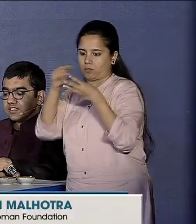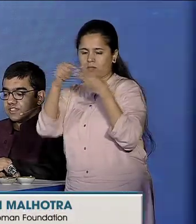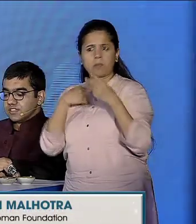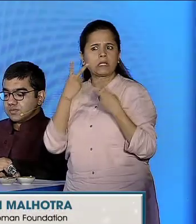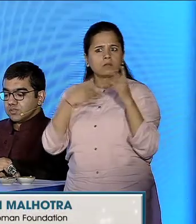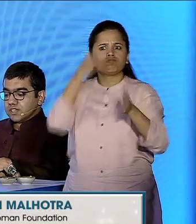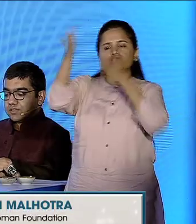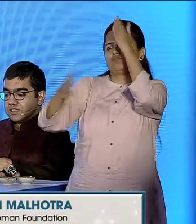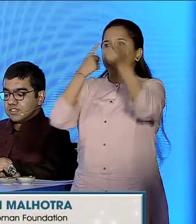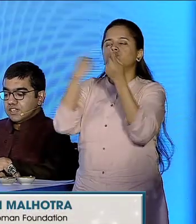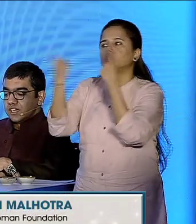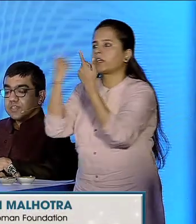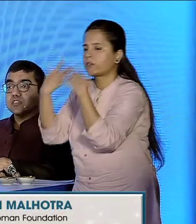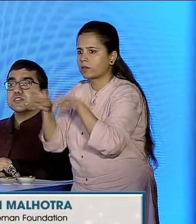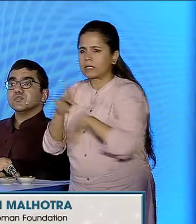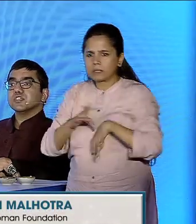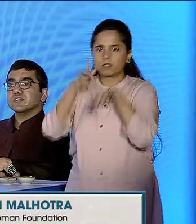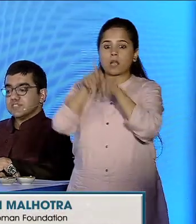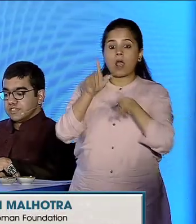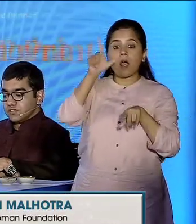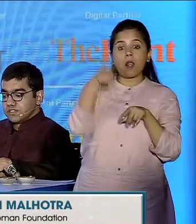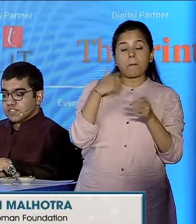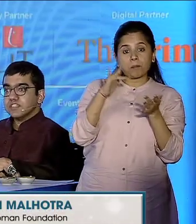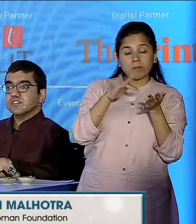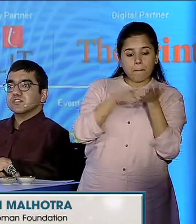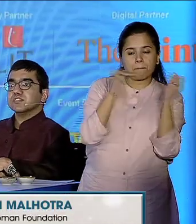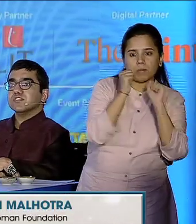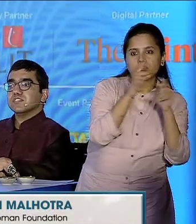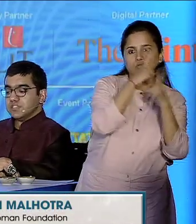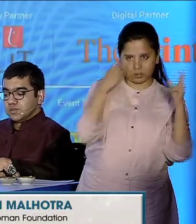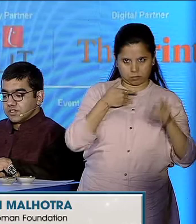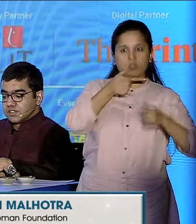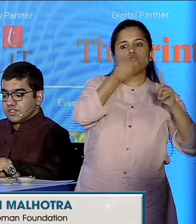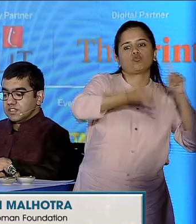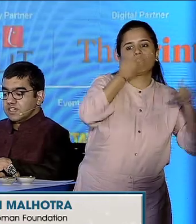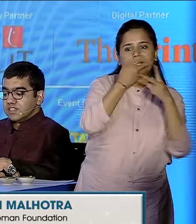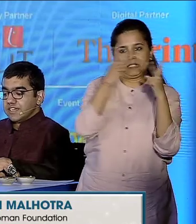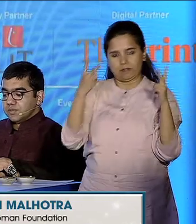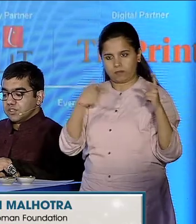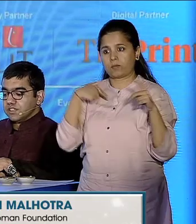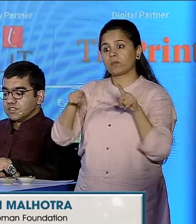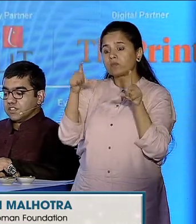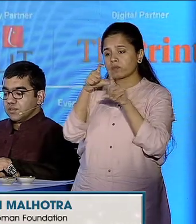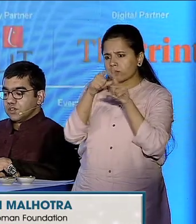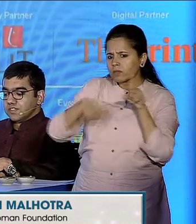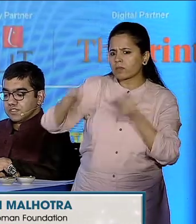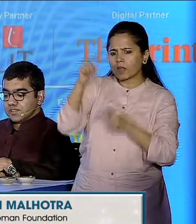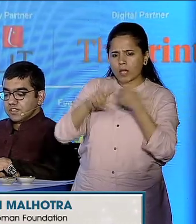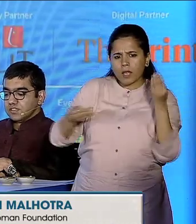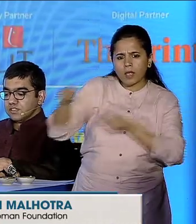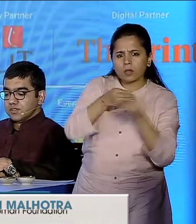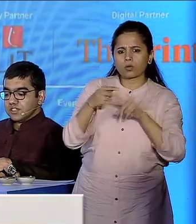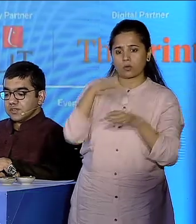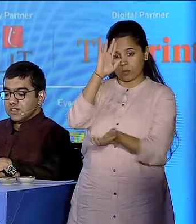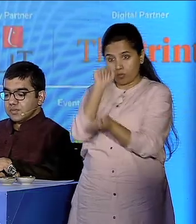and sensitization programs at Labasna, Missouri, where we trained officer trainees of the Indian bureaucracy, the Delhi Police, the Economic Offences Wing,